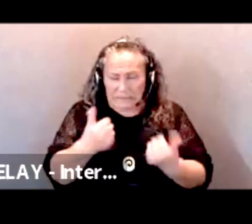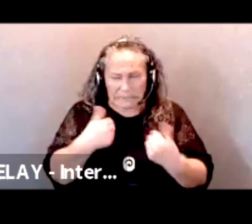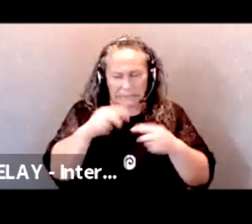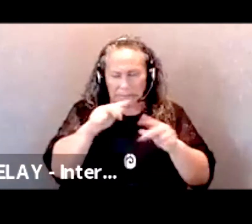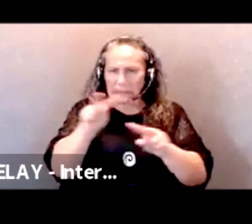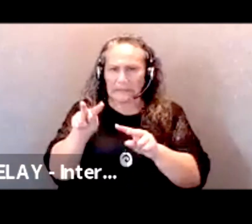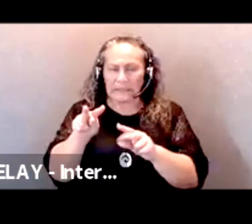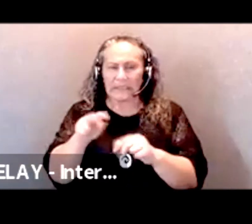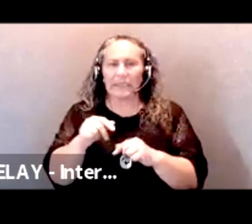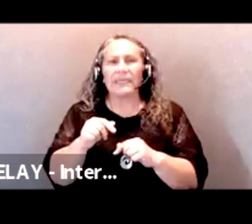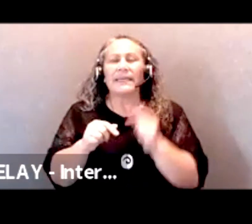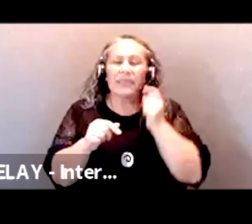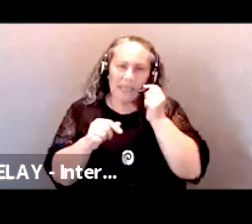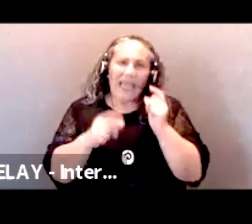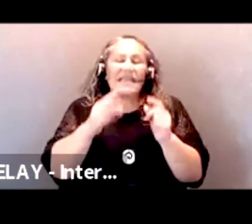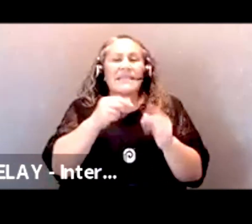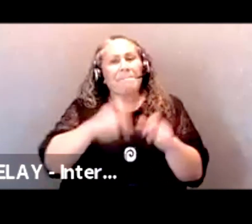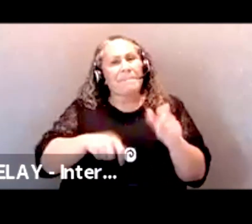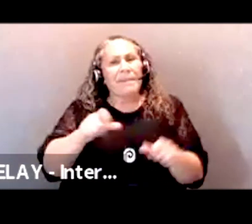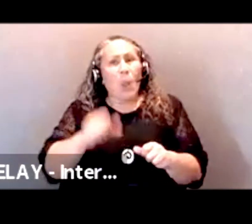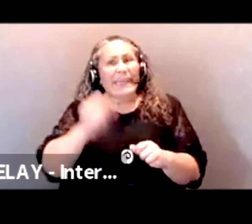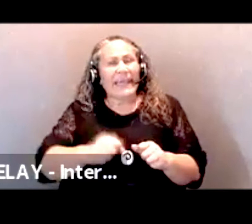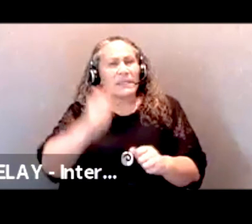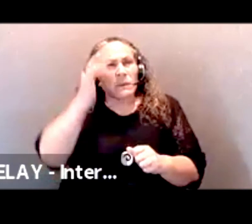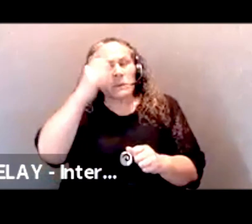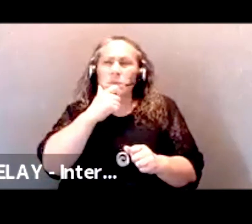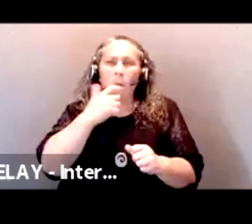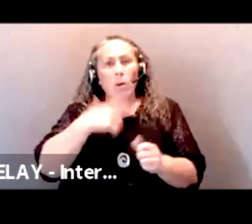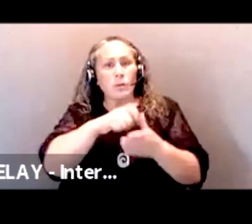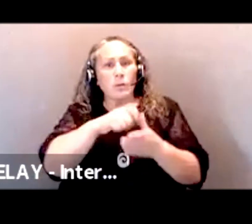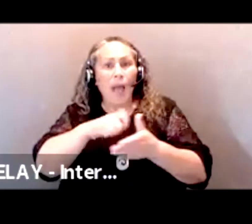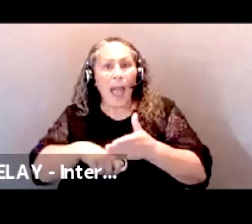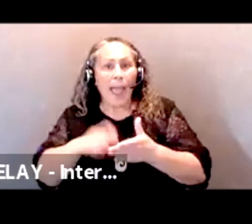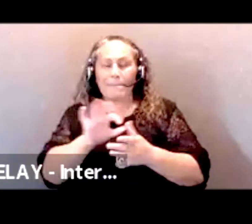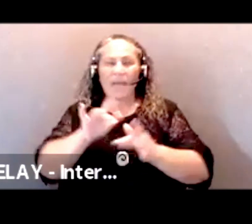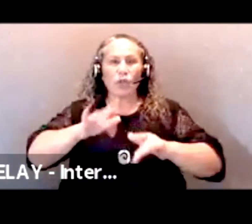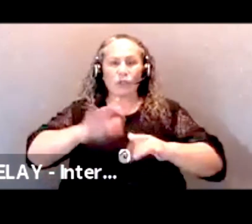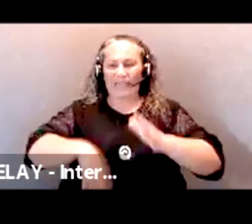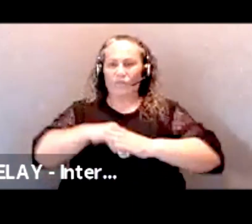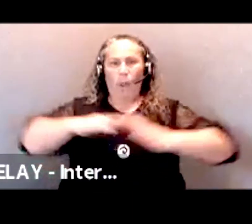know people are thinking about it, but it's obviously not available everywhere yet.